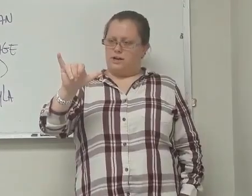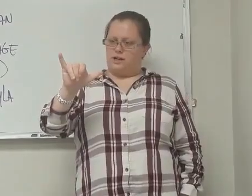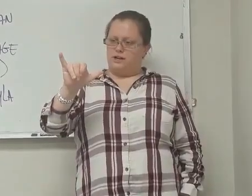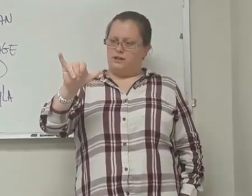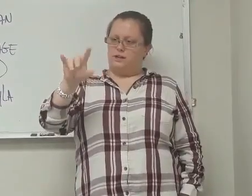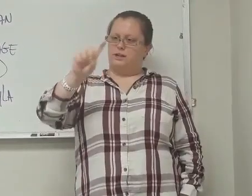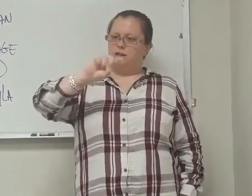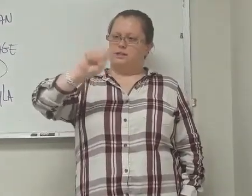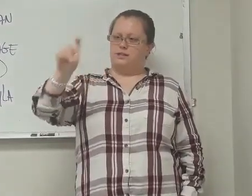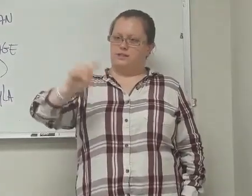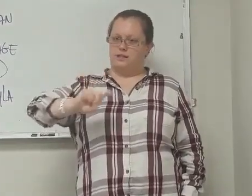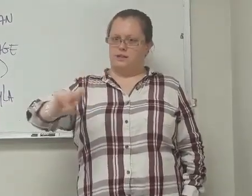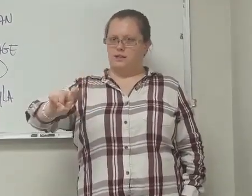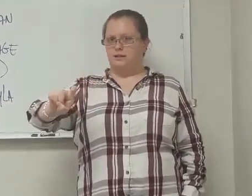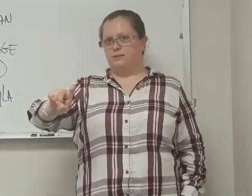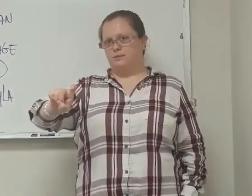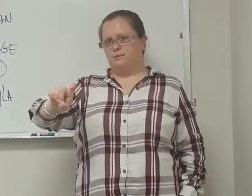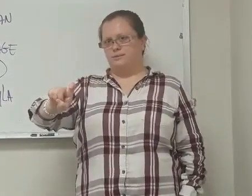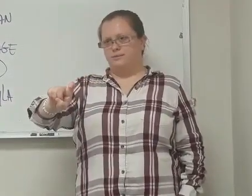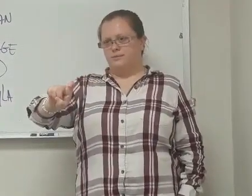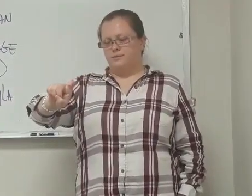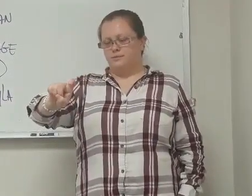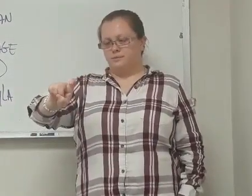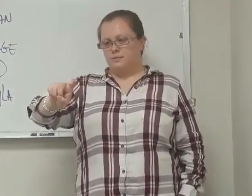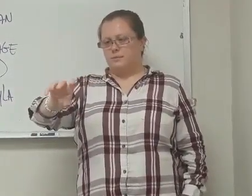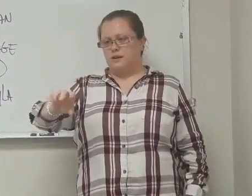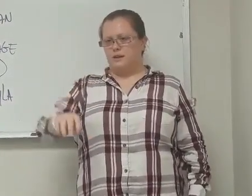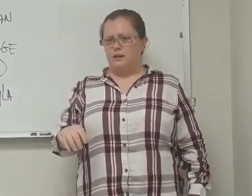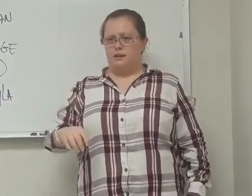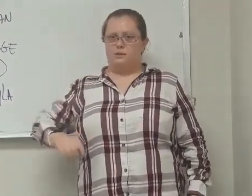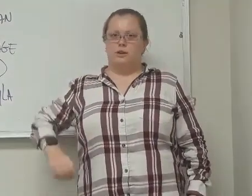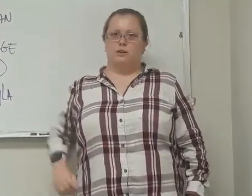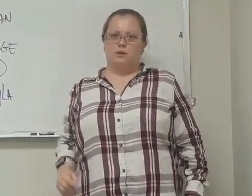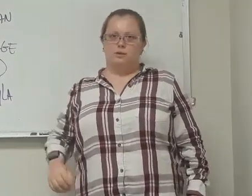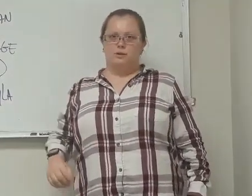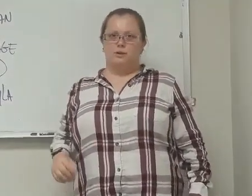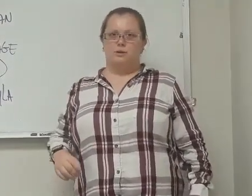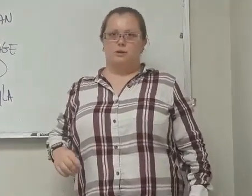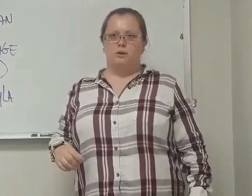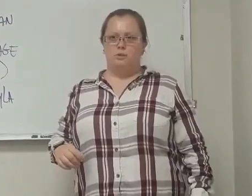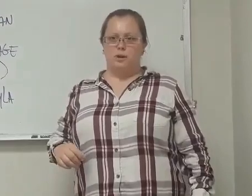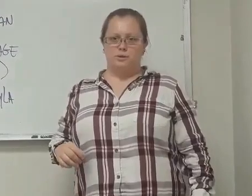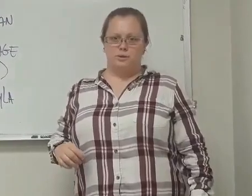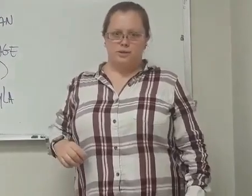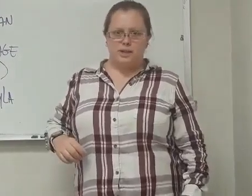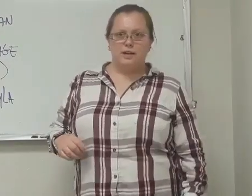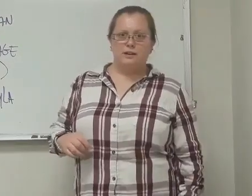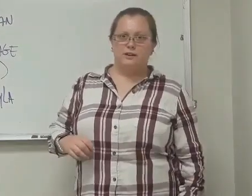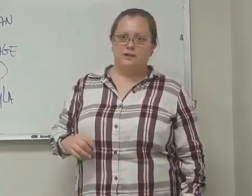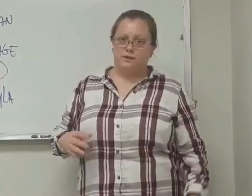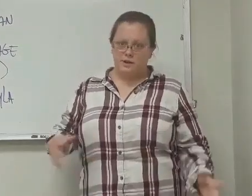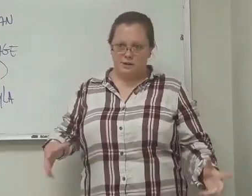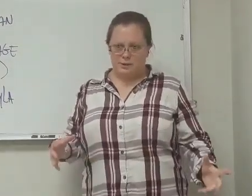Y, and Z. And then we're going to go through 1 through 10 for